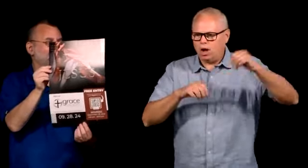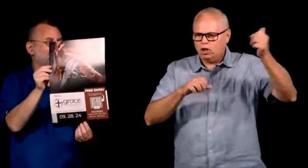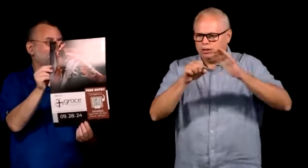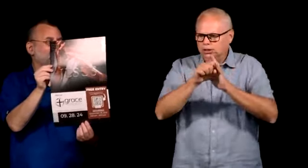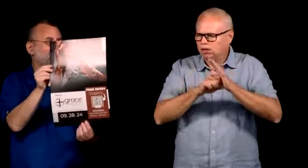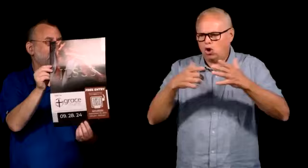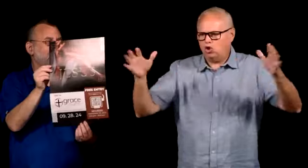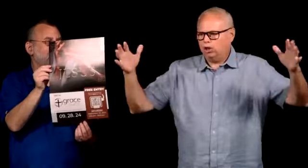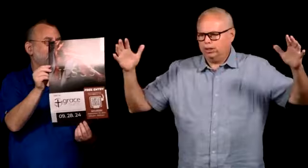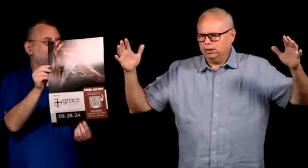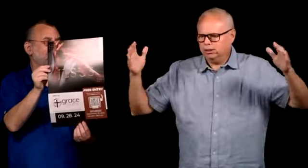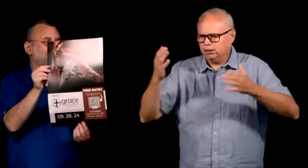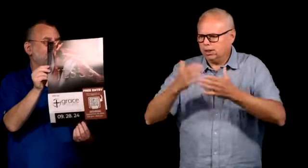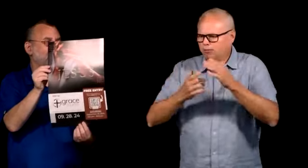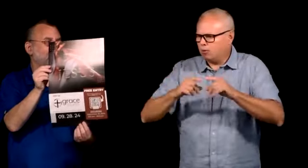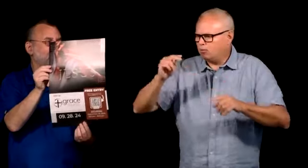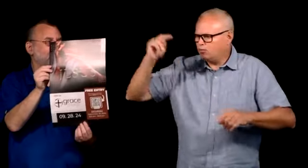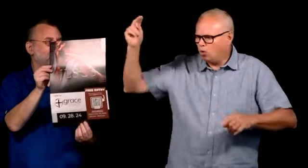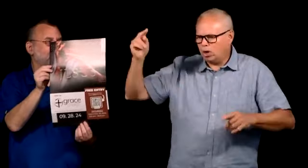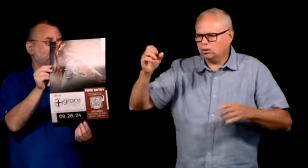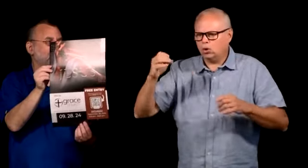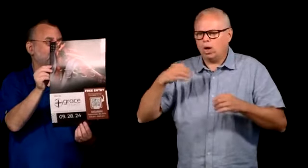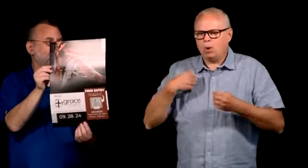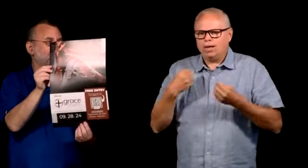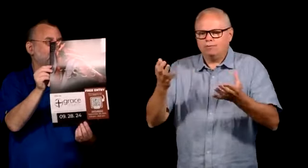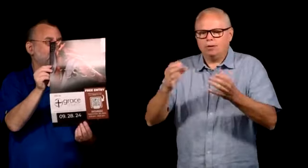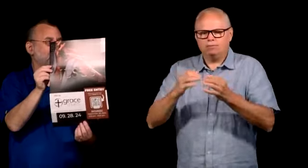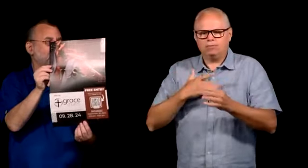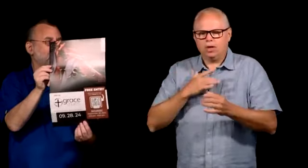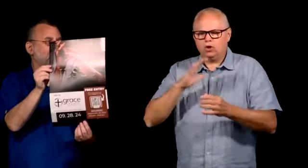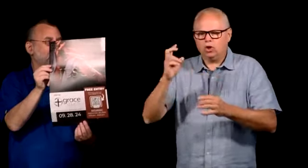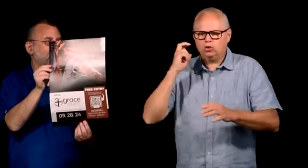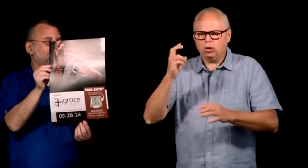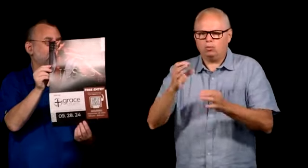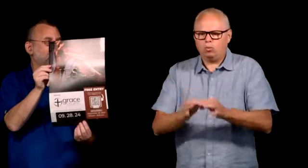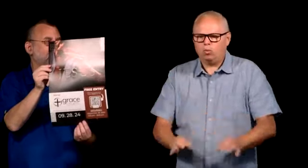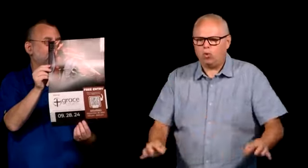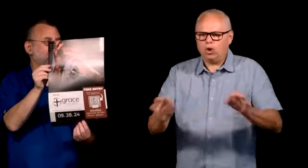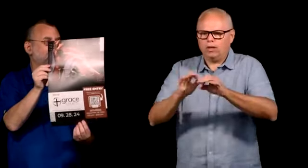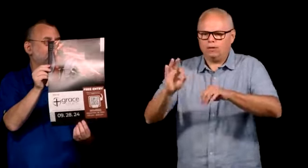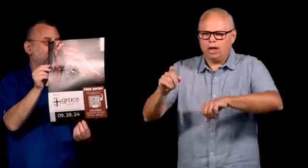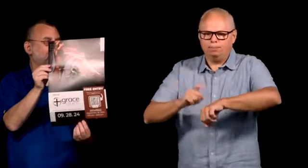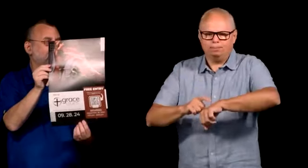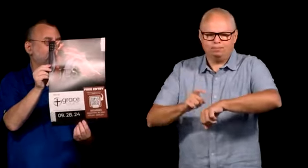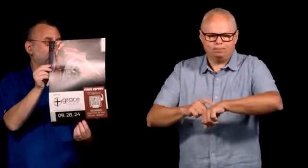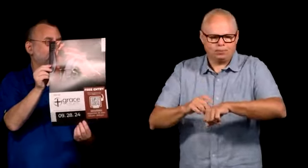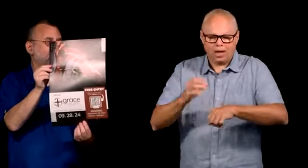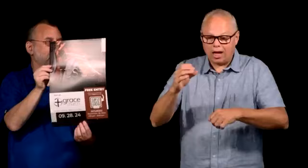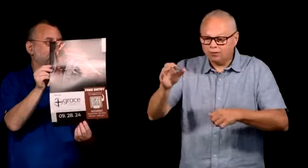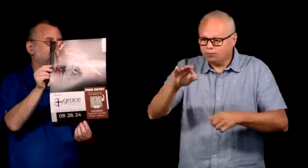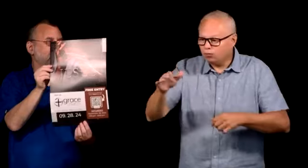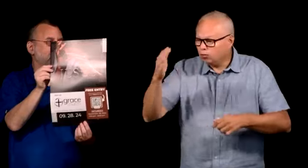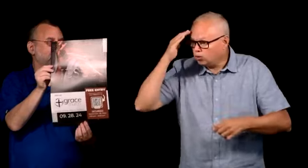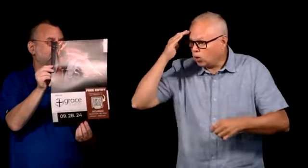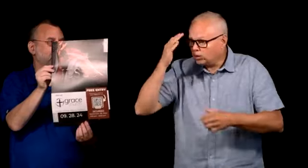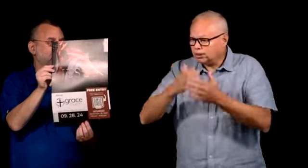Some have already registered from other states and from up north, but I definitely think that it is